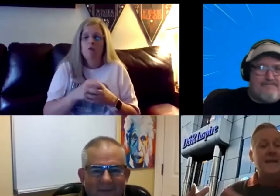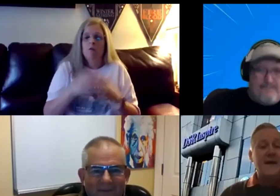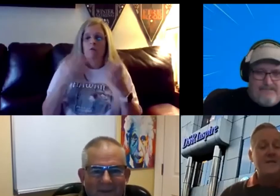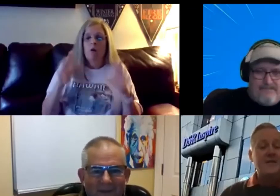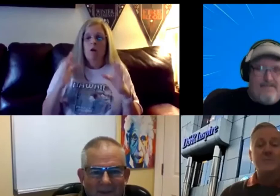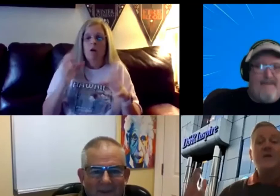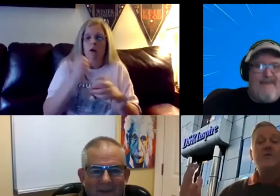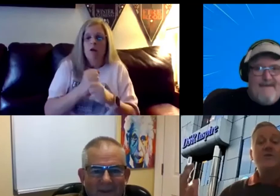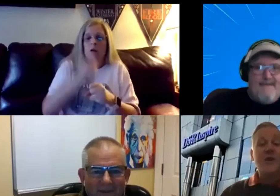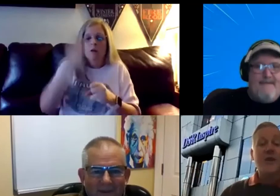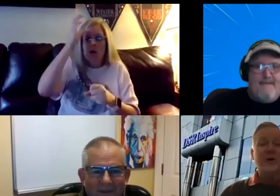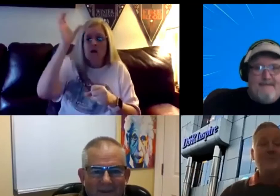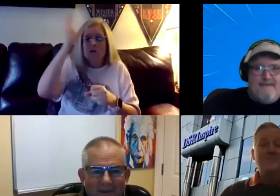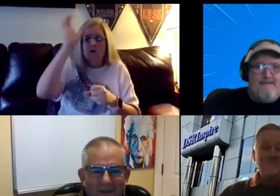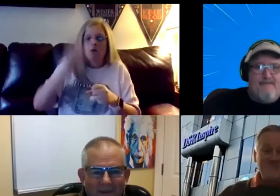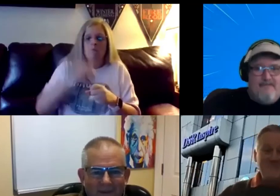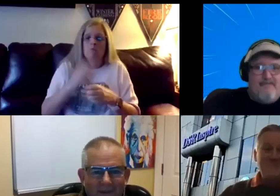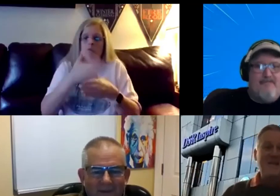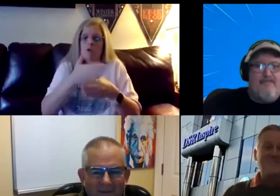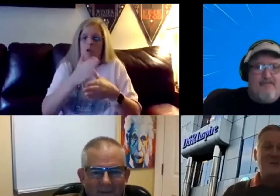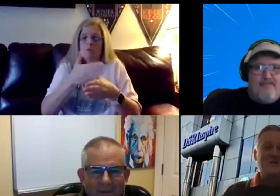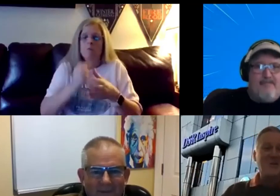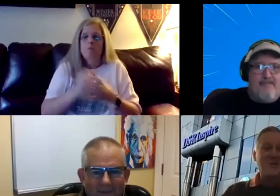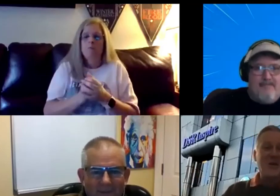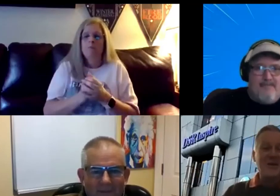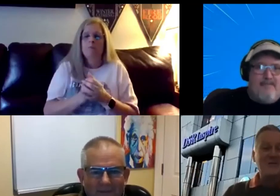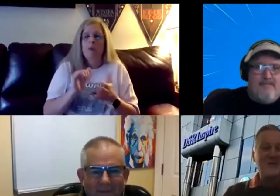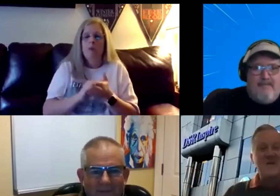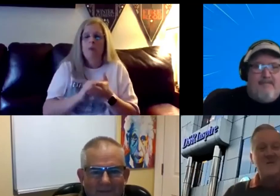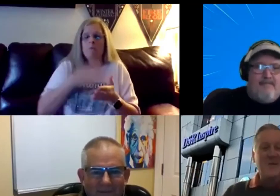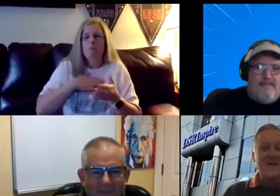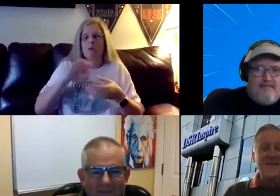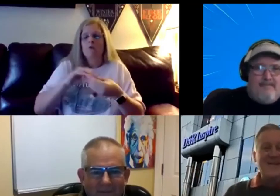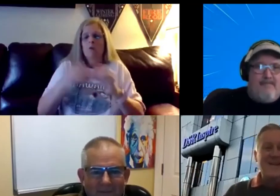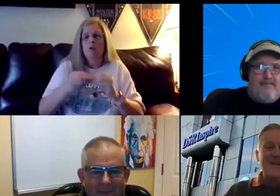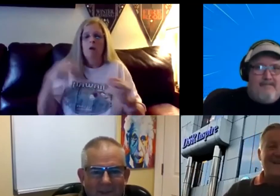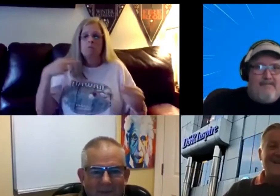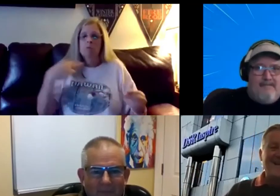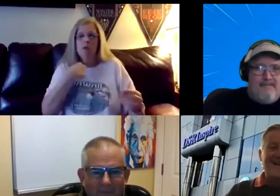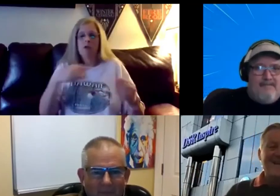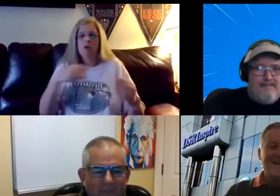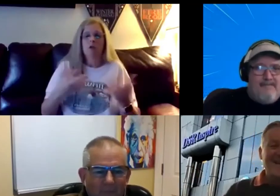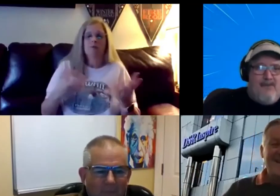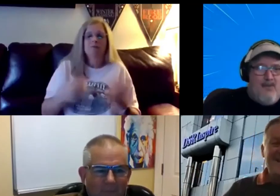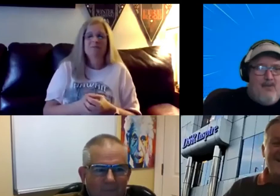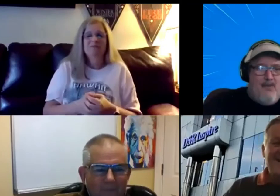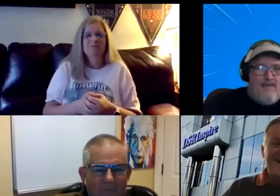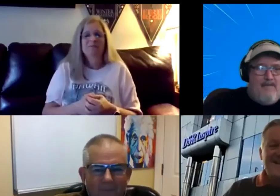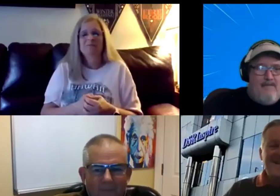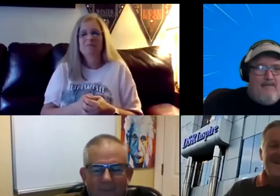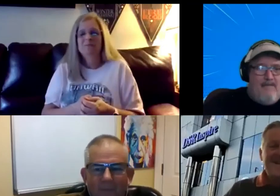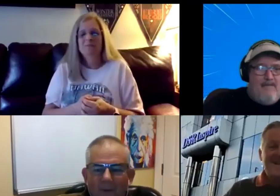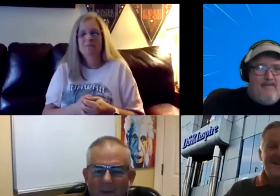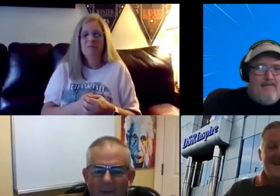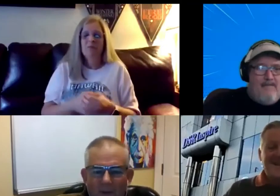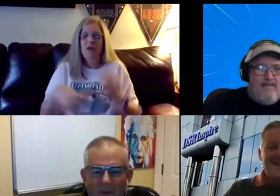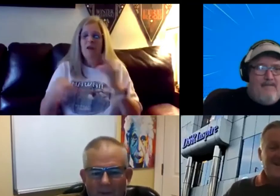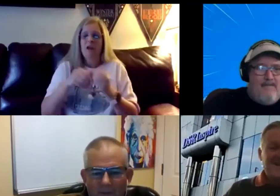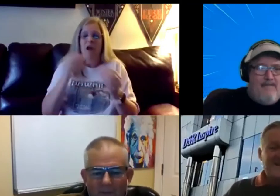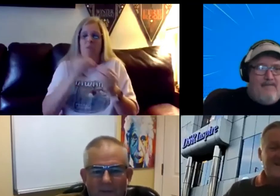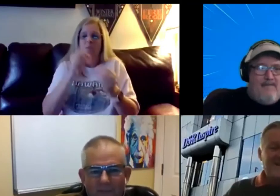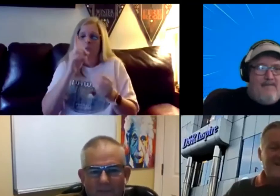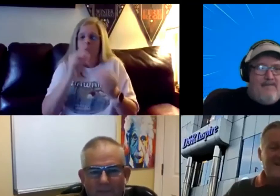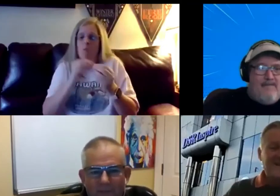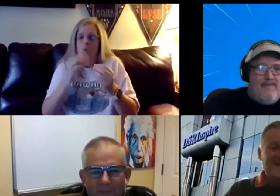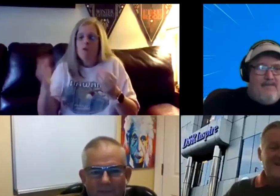the concept share. That's my story, and I'm sticking to it. Gosh, can I add one more thing to